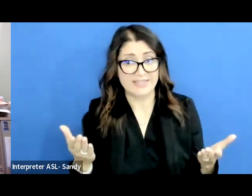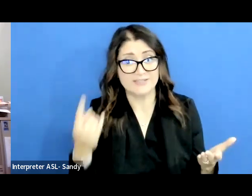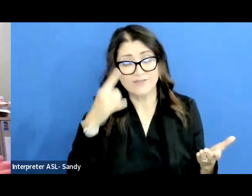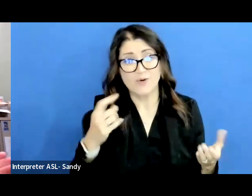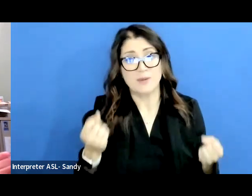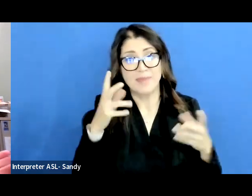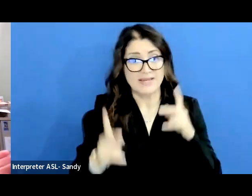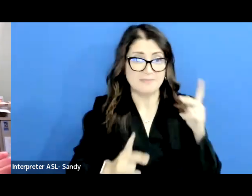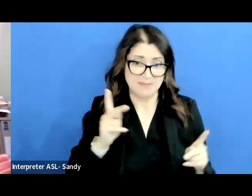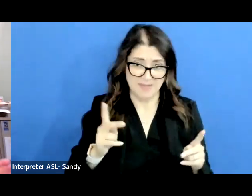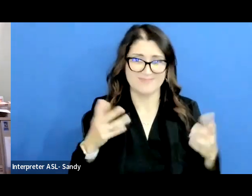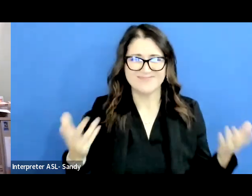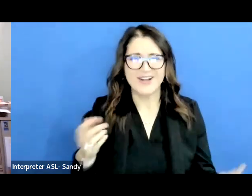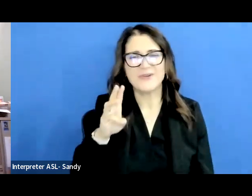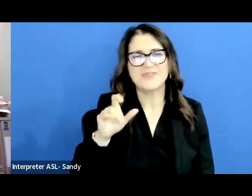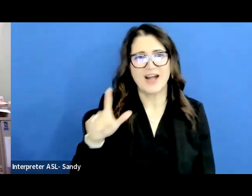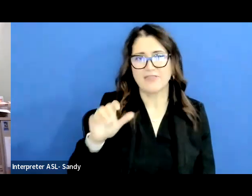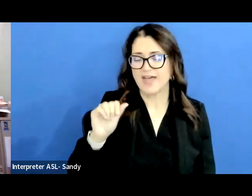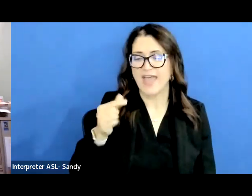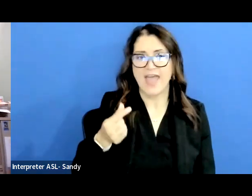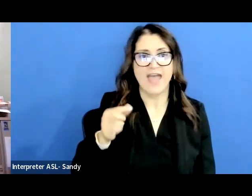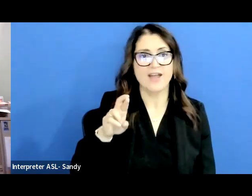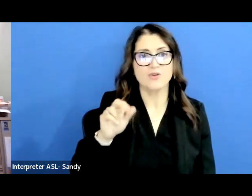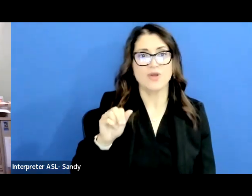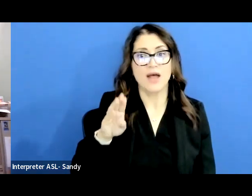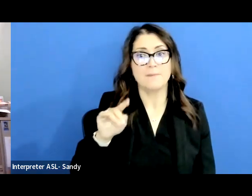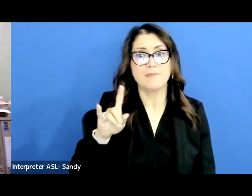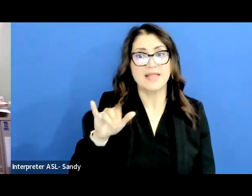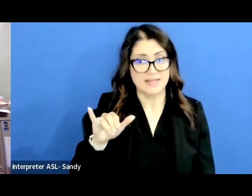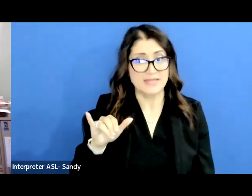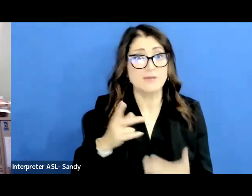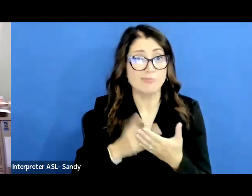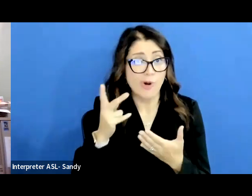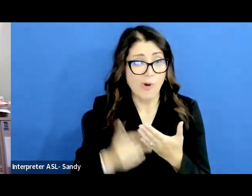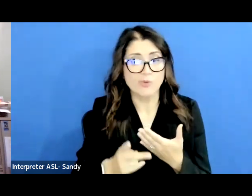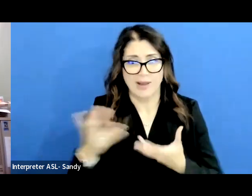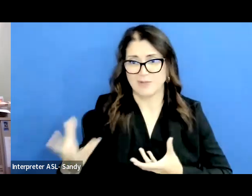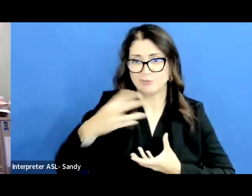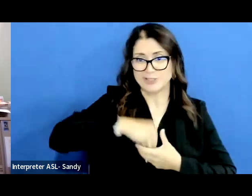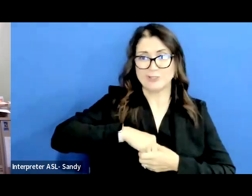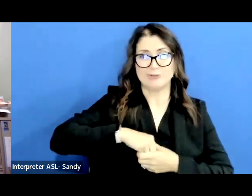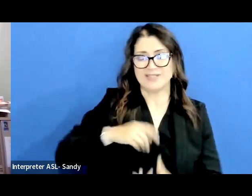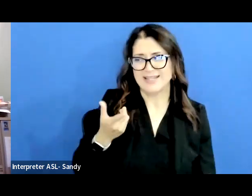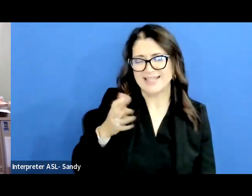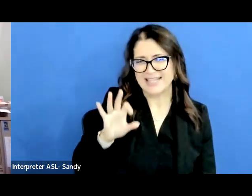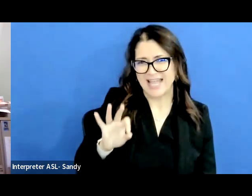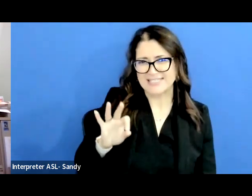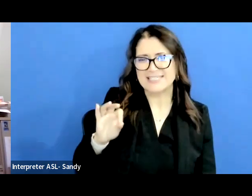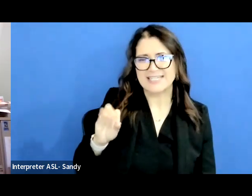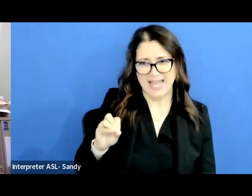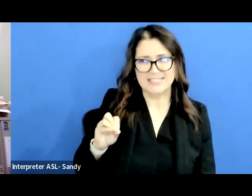Well, the AgriBility program, it was included in the 1990 Farm